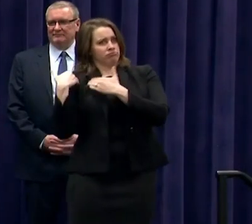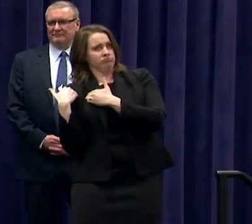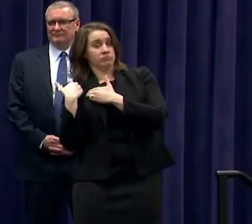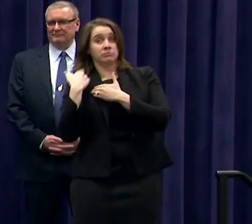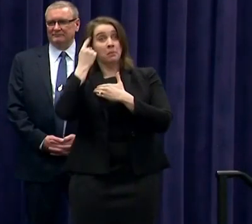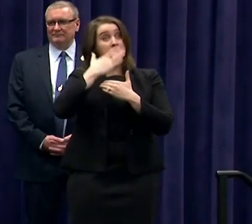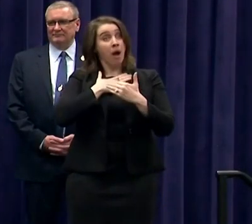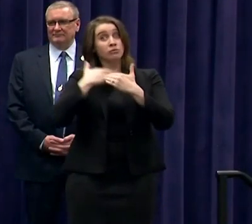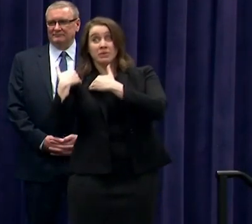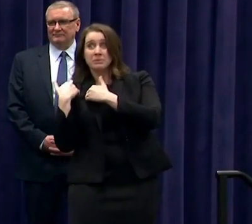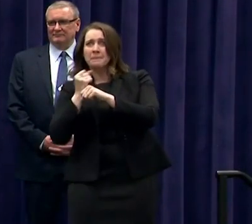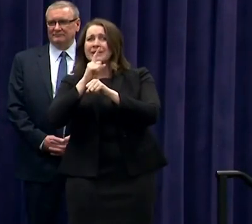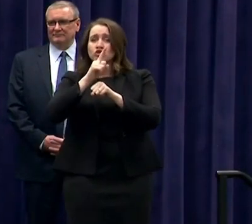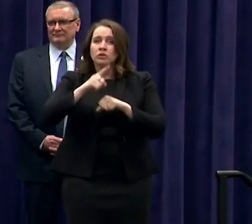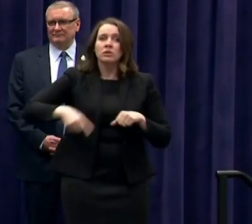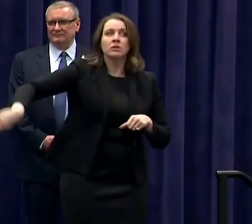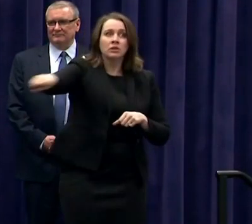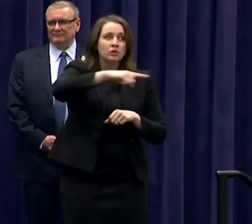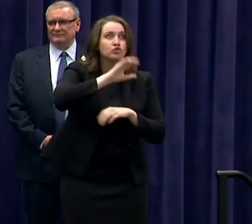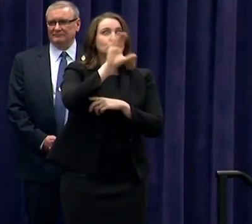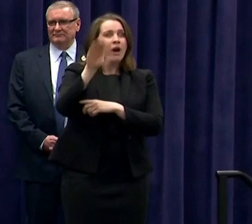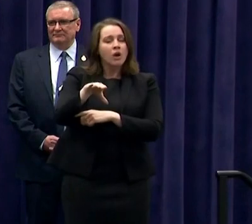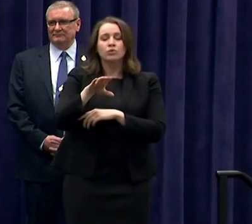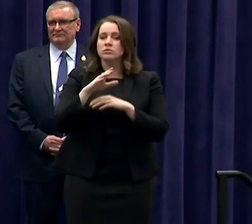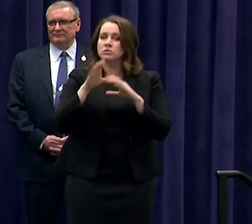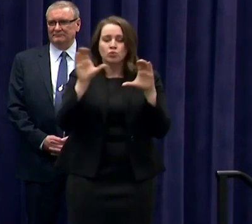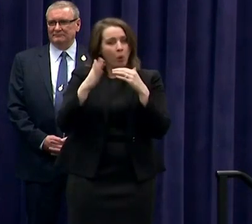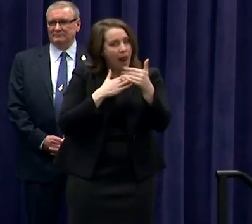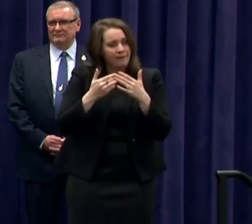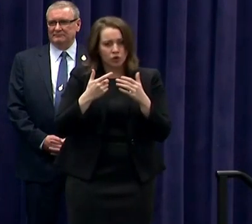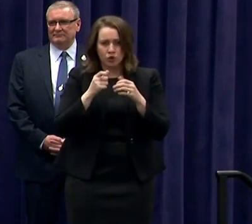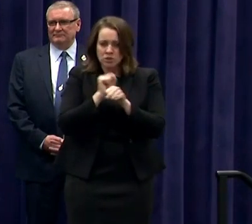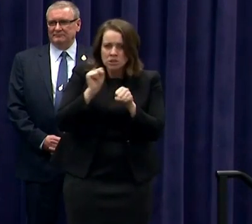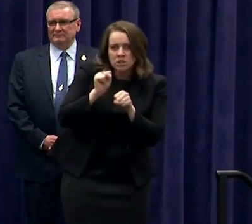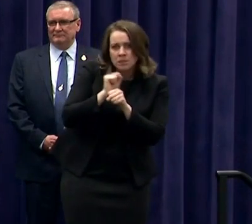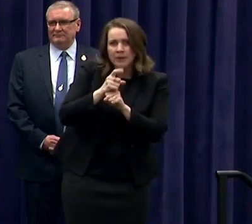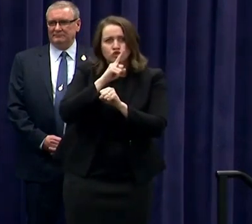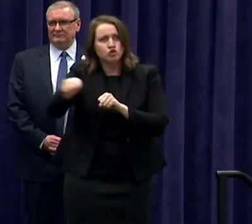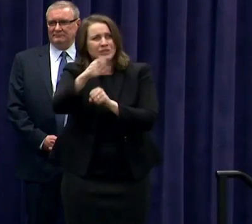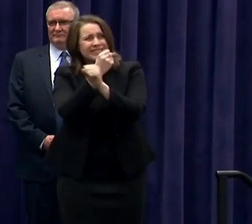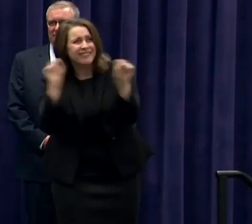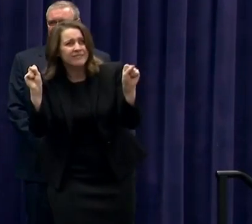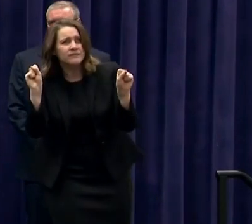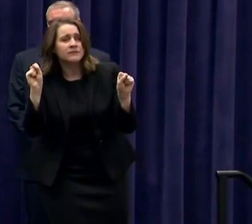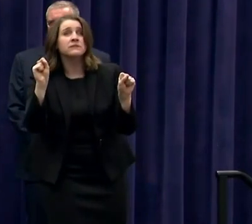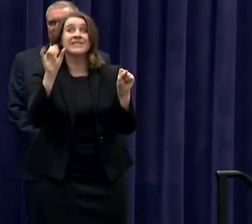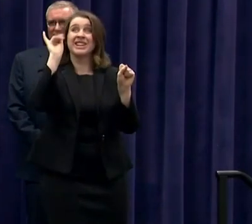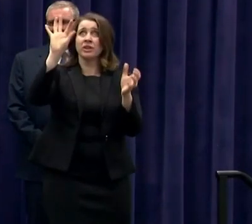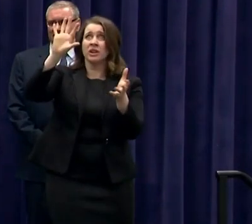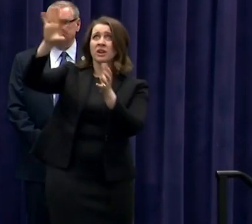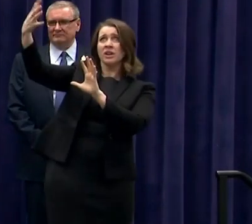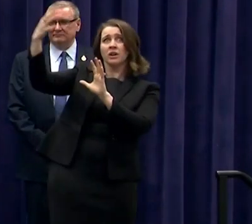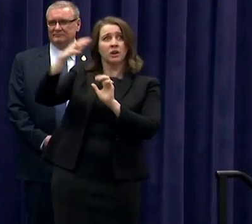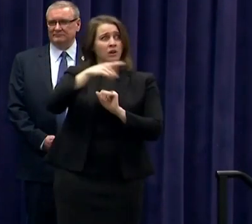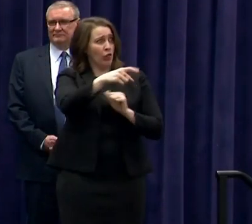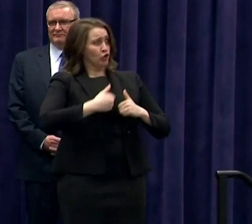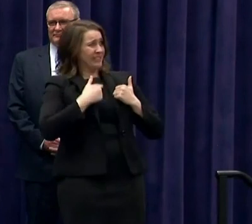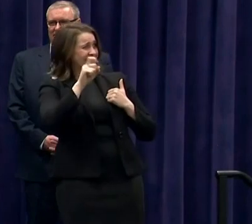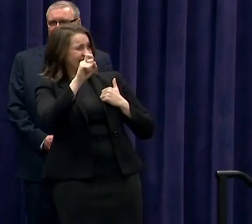make sure that we are doing everything we can to make this city safe, that we're being responsive to the needs of our